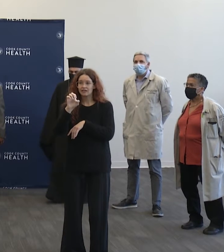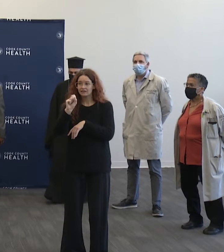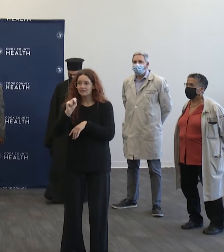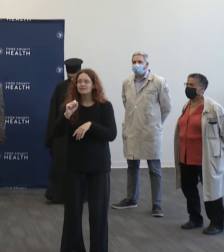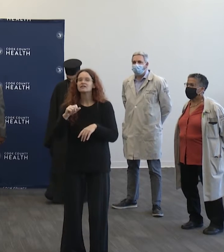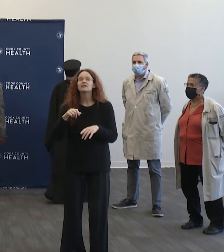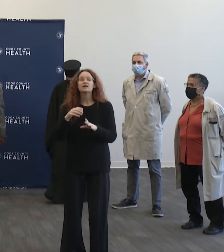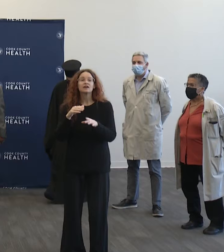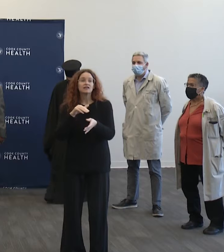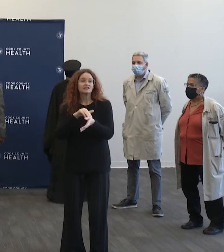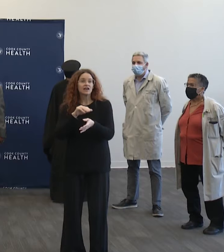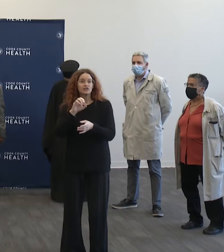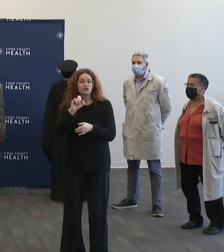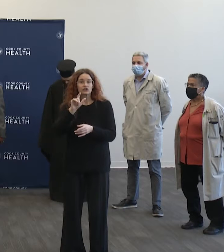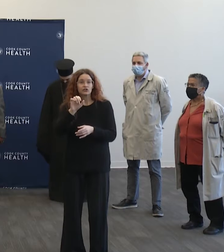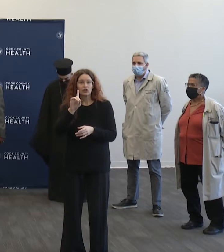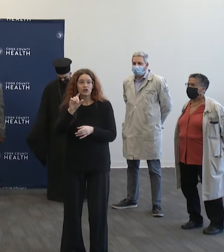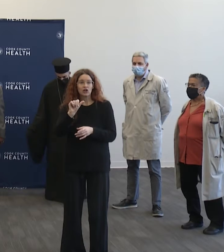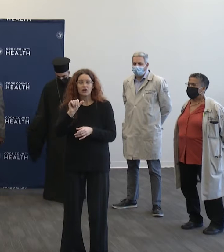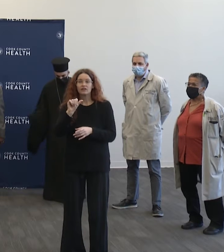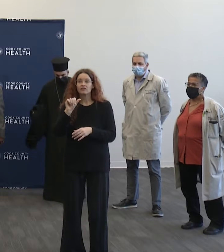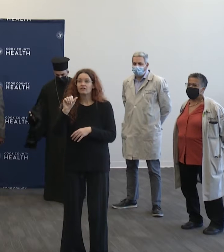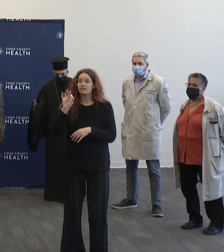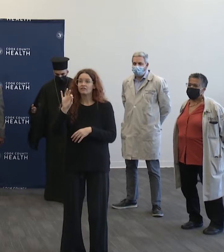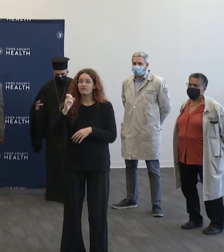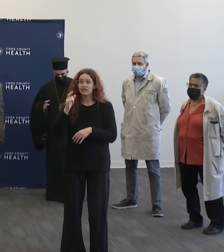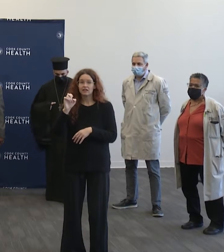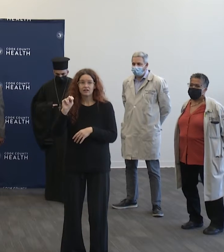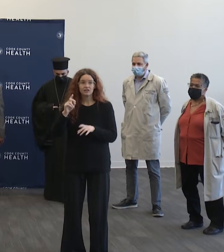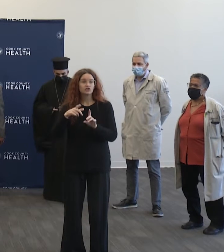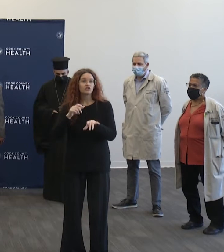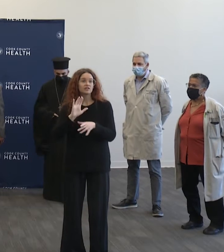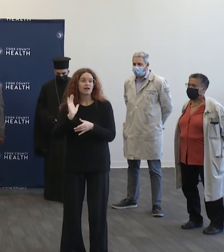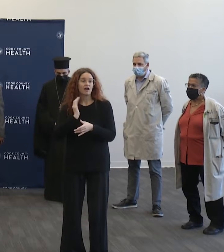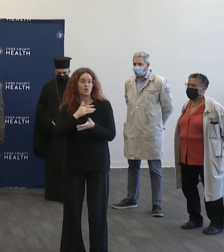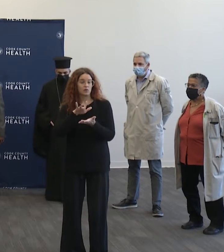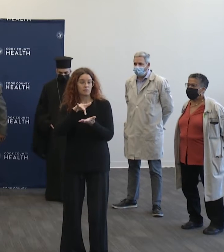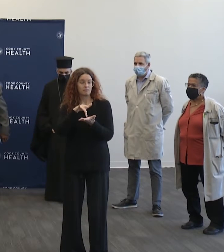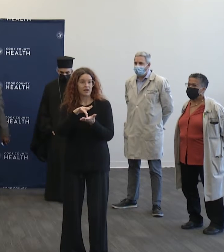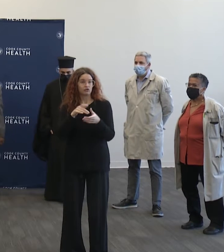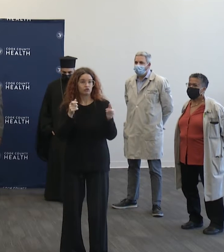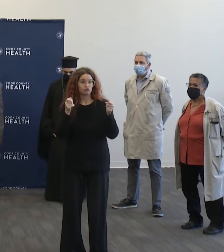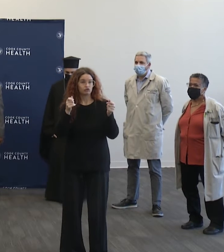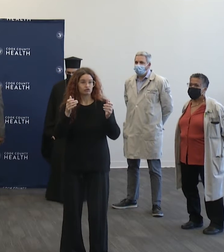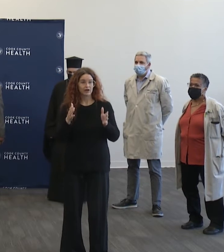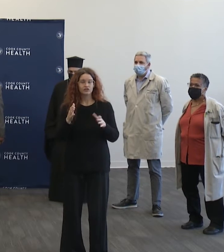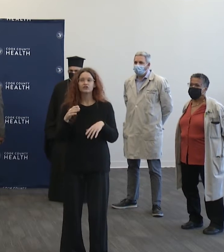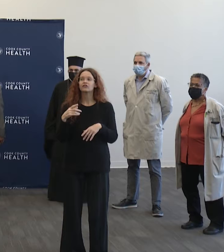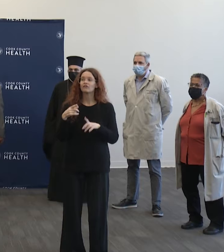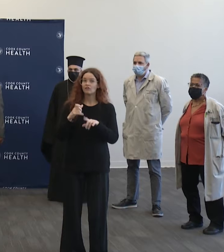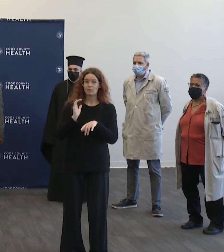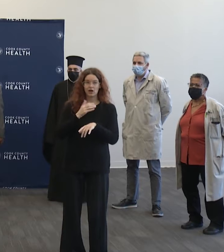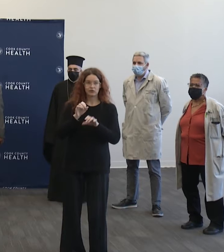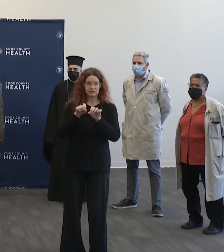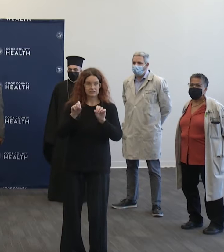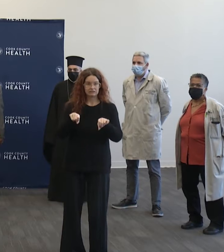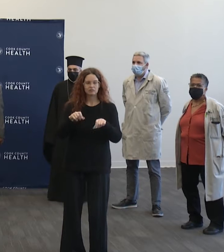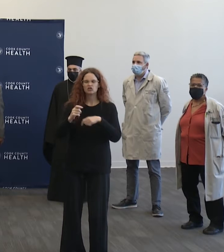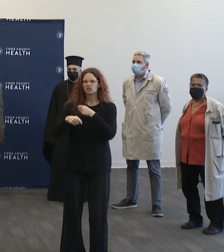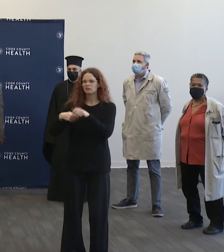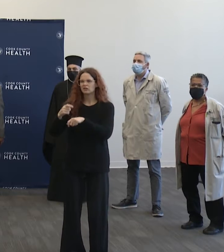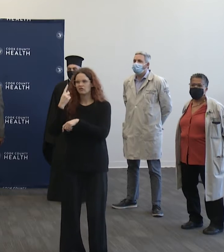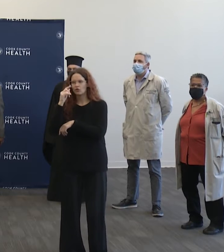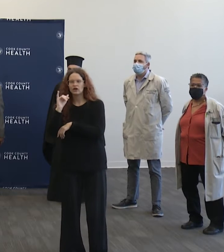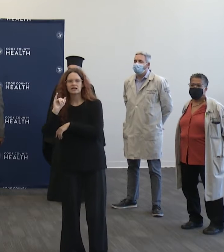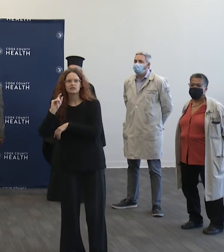Dr. Claudia Fegan, who's substituting today, who's our medical director at Cook County Health and Hospital System, who's substituting today for